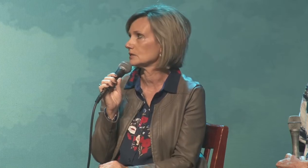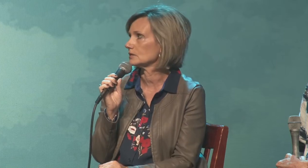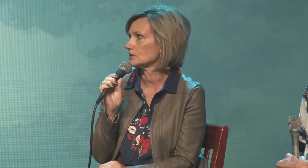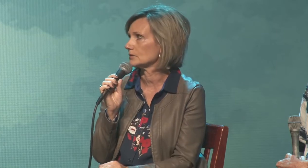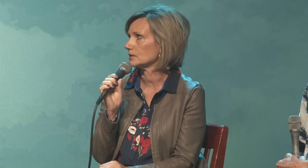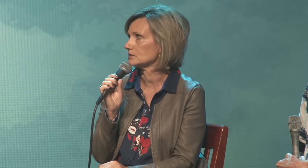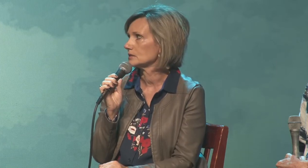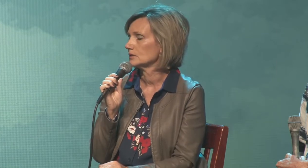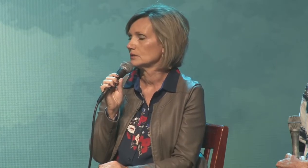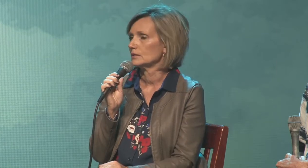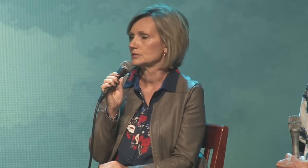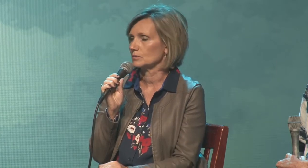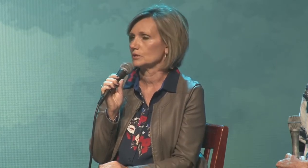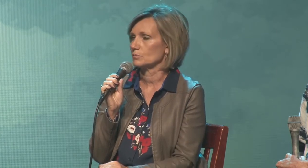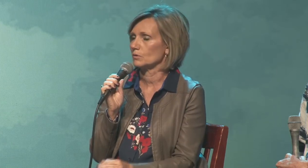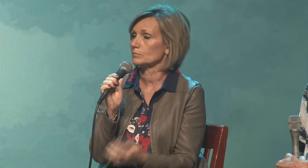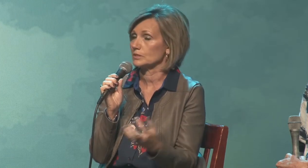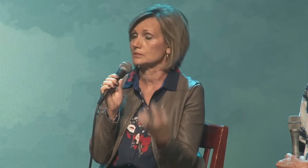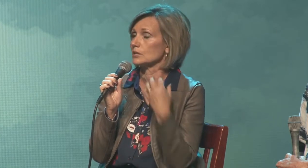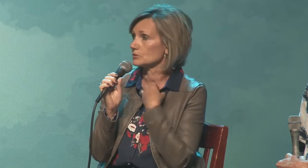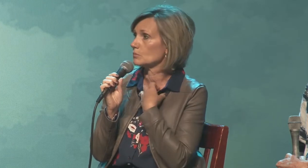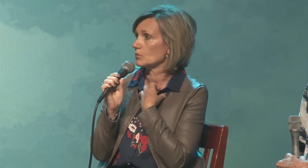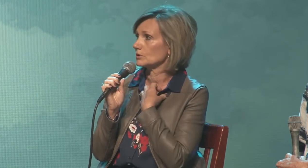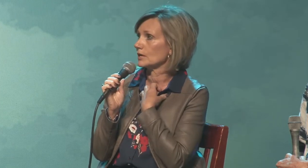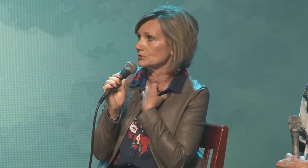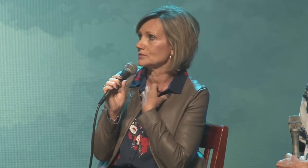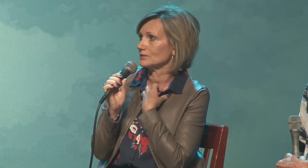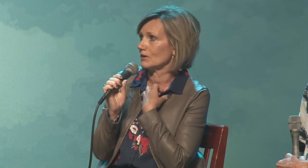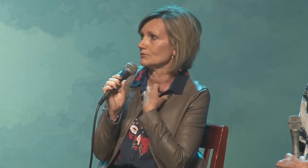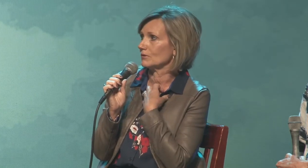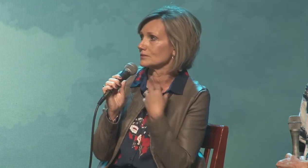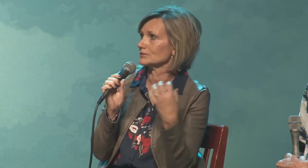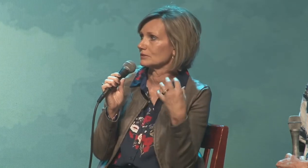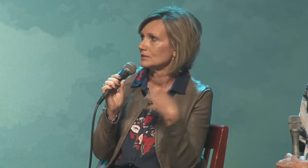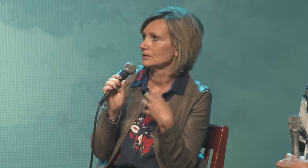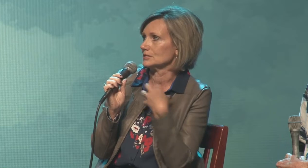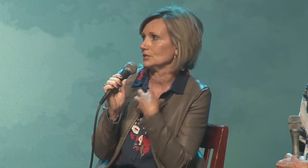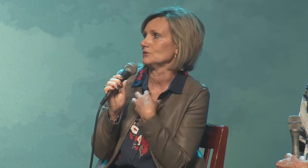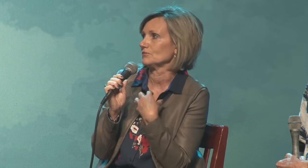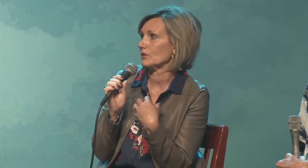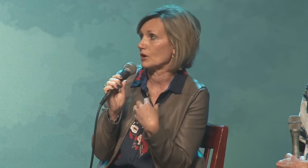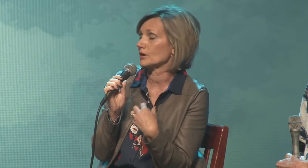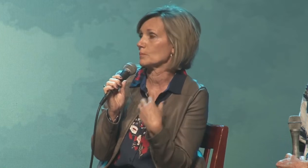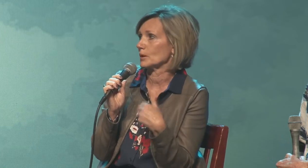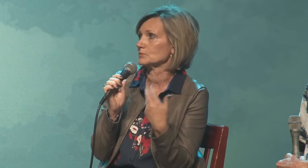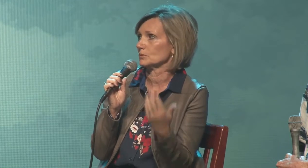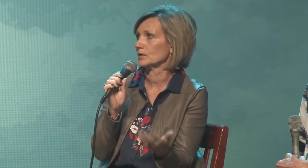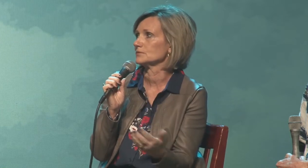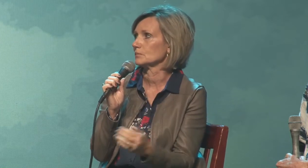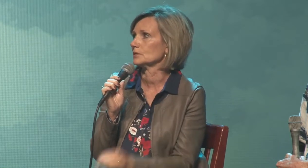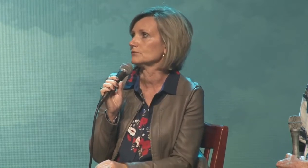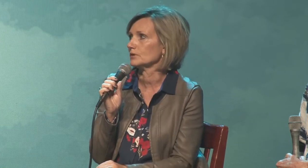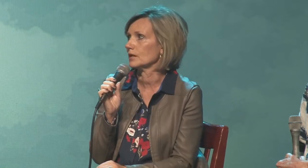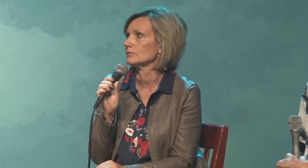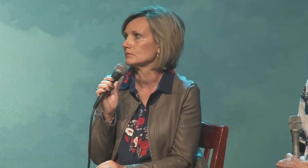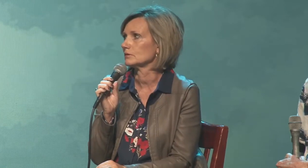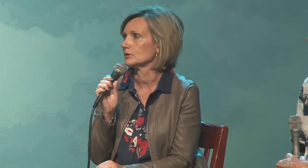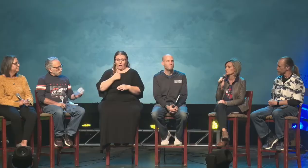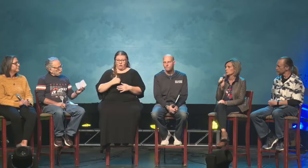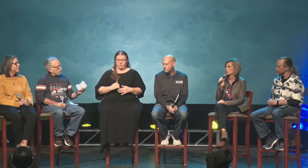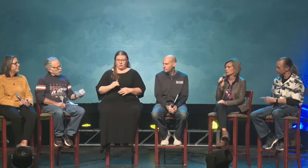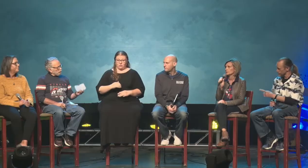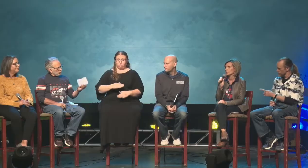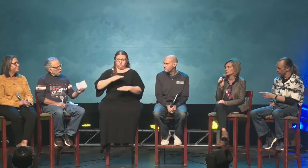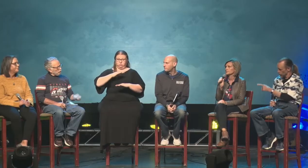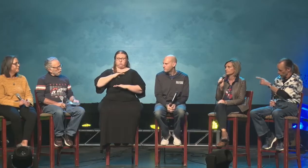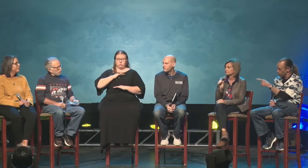yourselves. And I think it's really important. Plus, it's also important, like you said, Don, for us to continue to fill our cup up so we have something to fill out, to